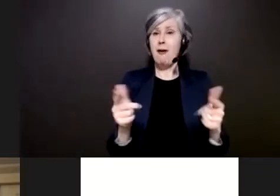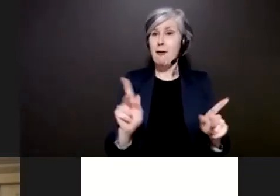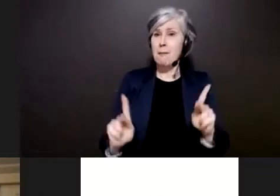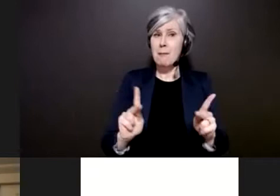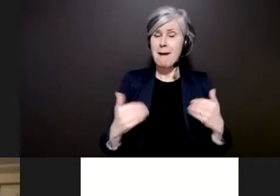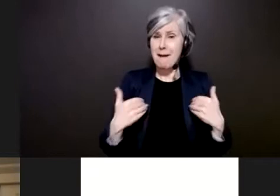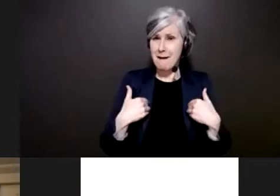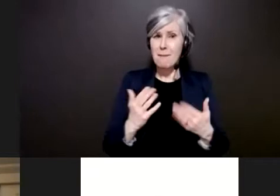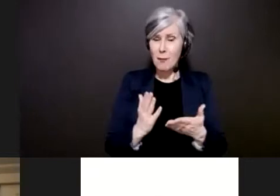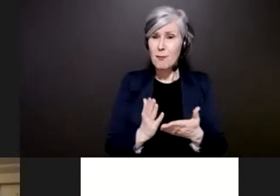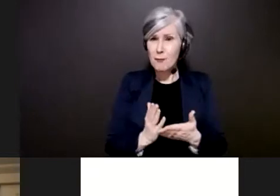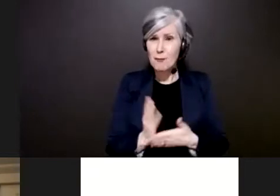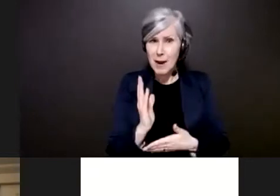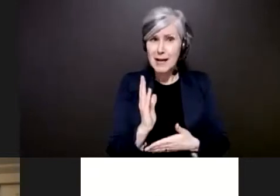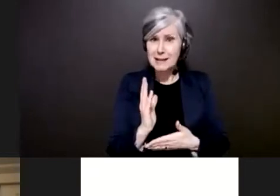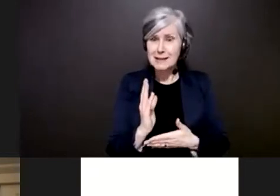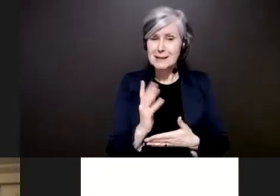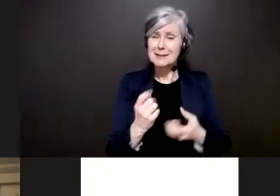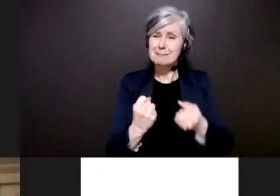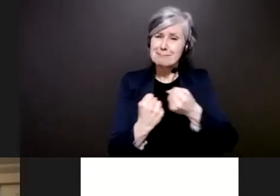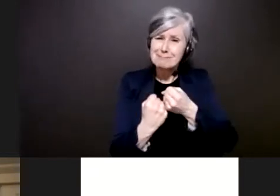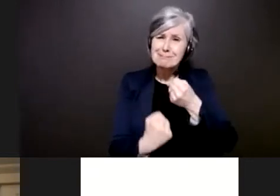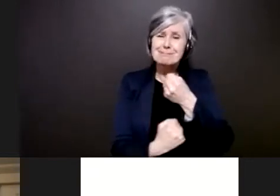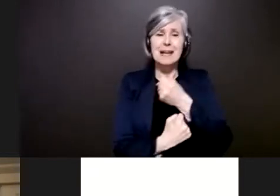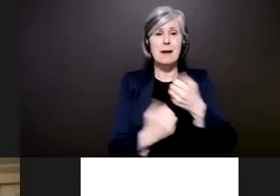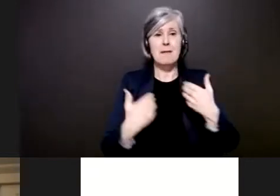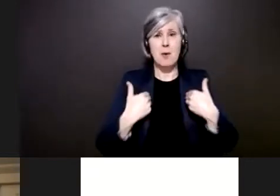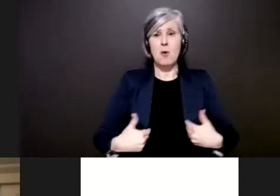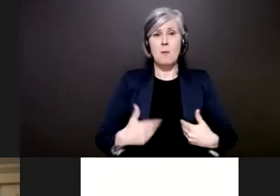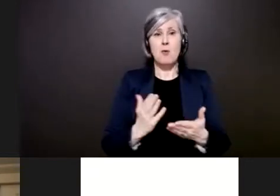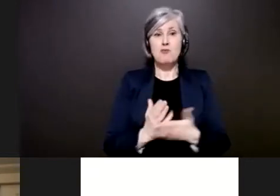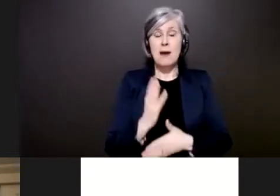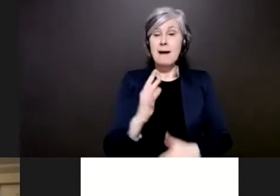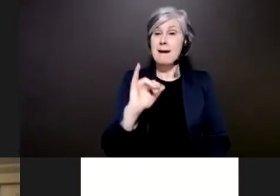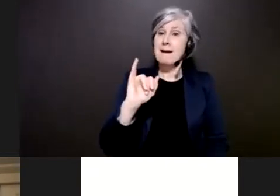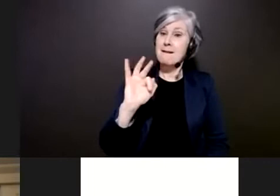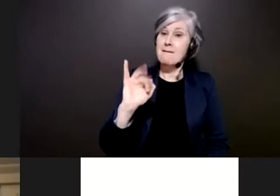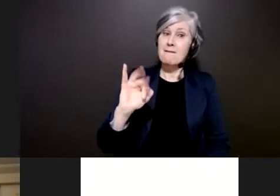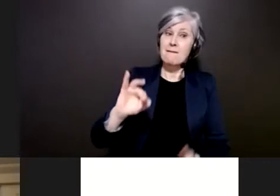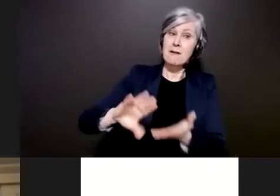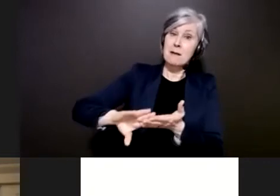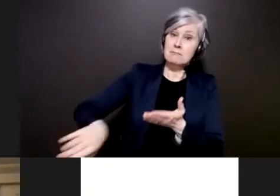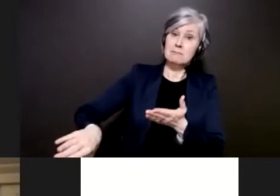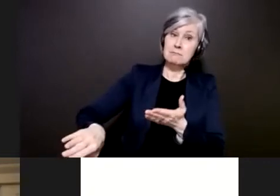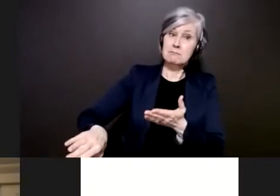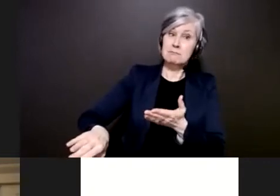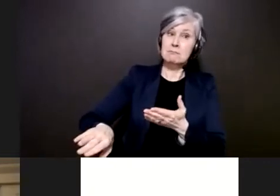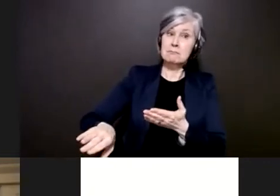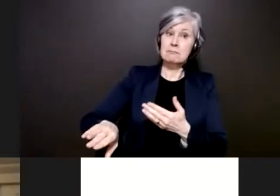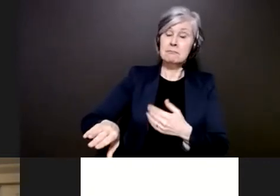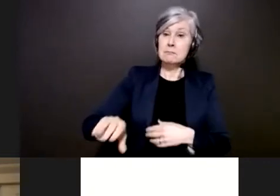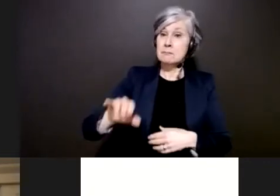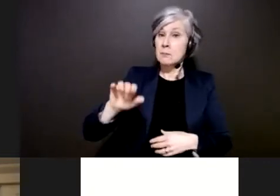and thereby promote violations of human rights of older persons today, it is guaranteed to impact us